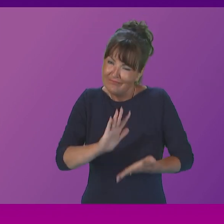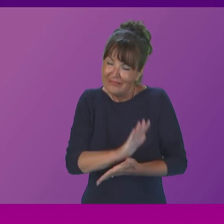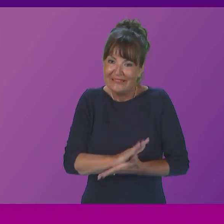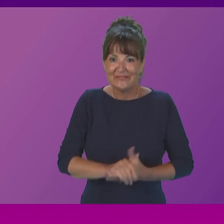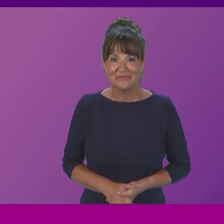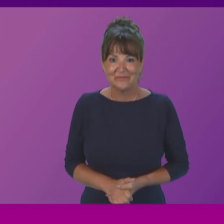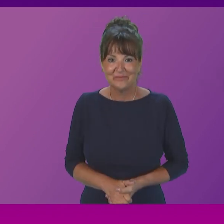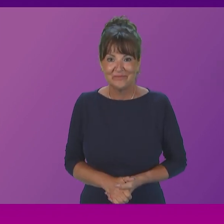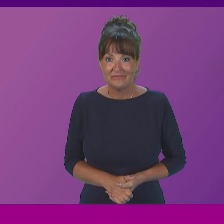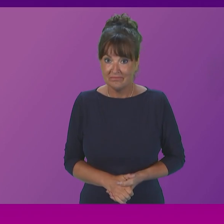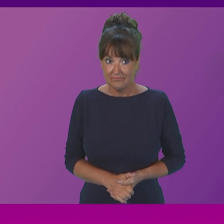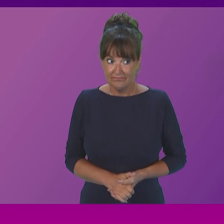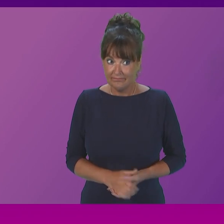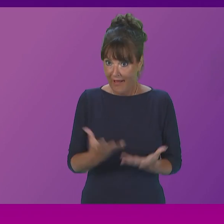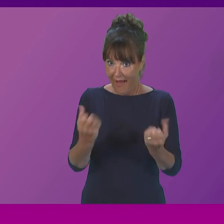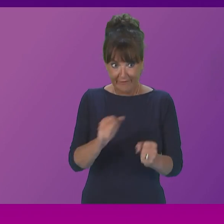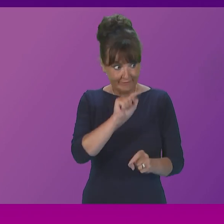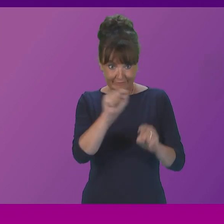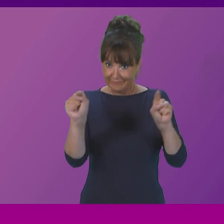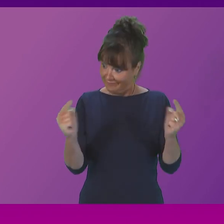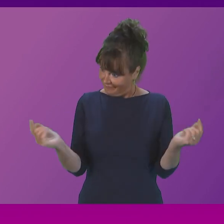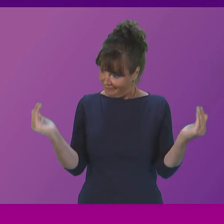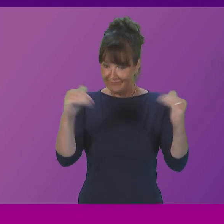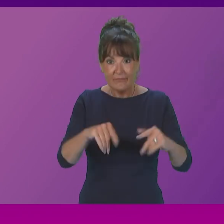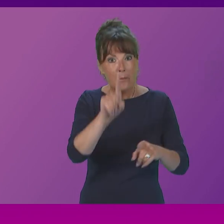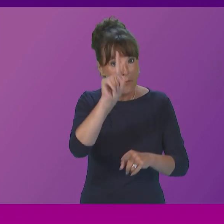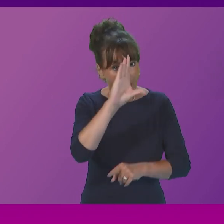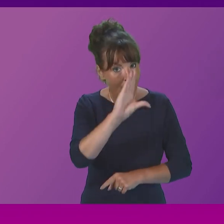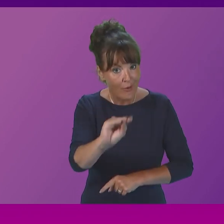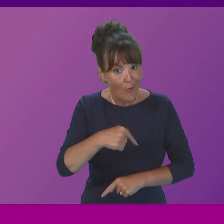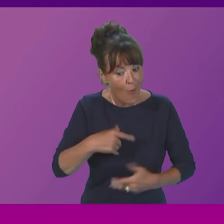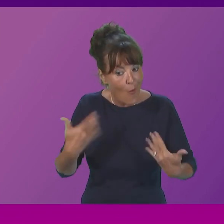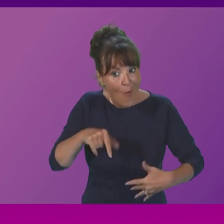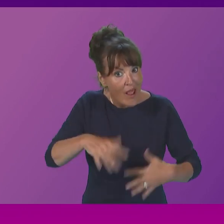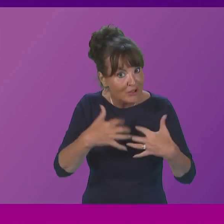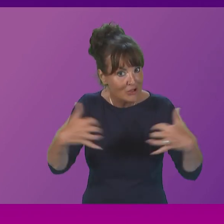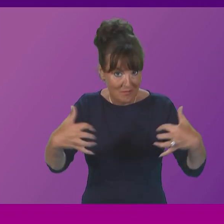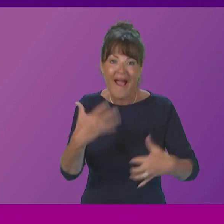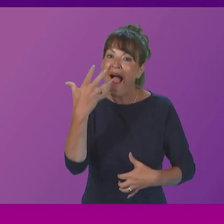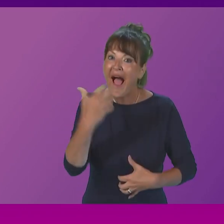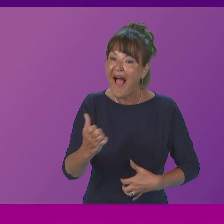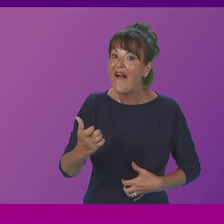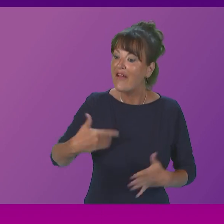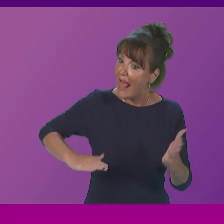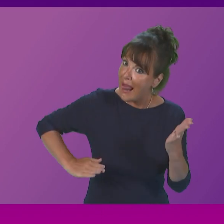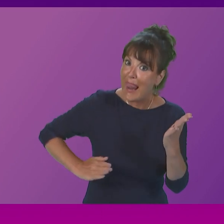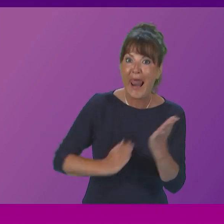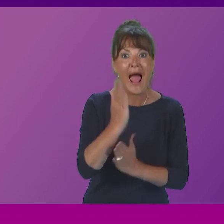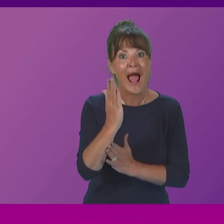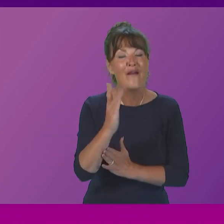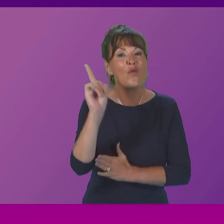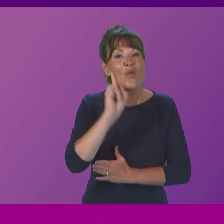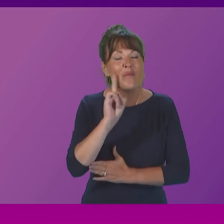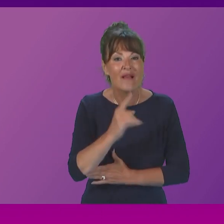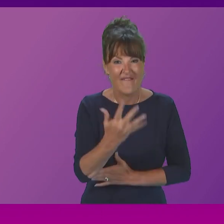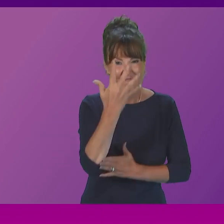us gathered here in person today, this event reaches out across Scotland. We're joined live by women from